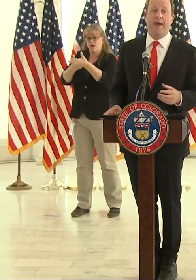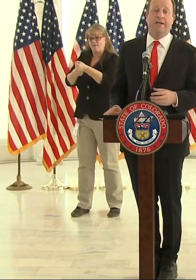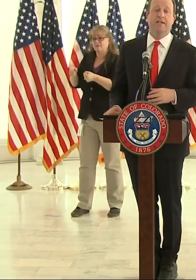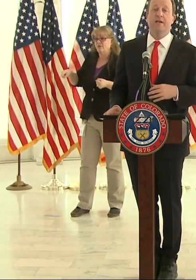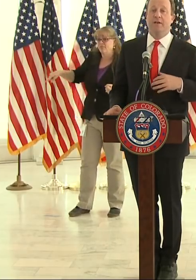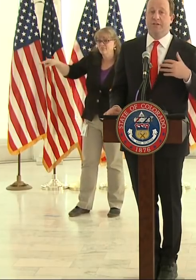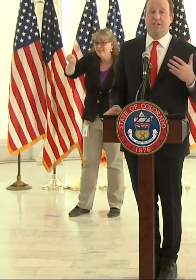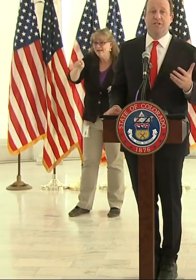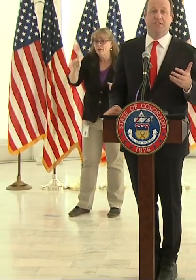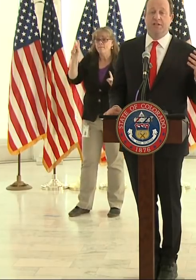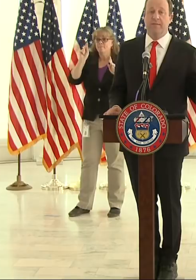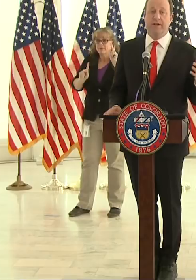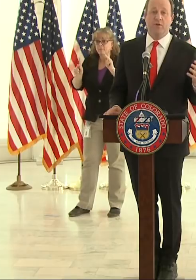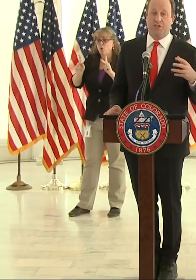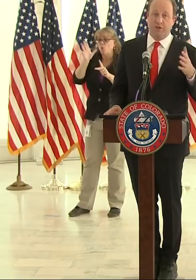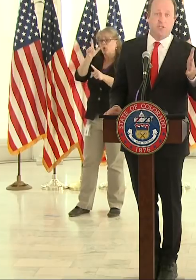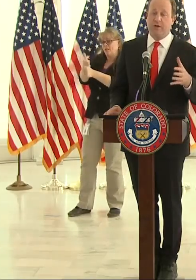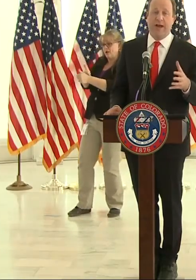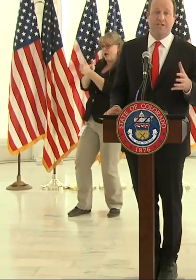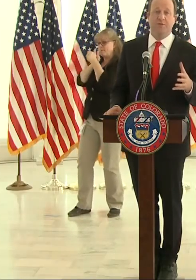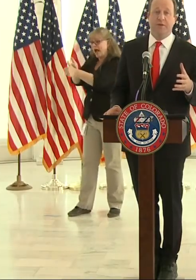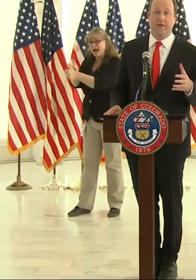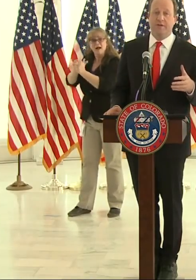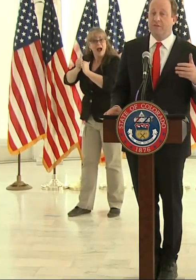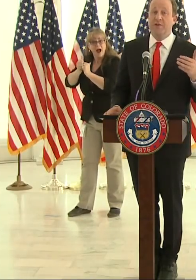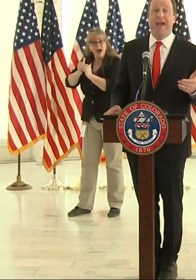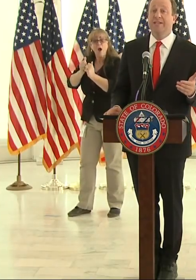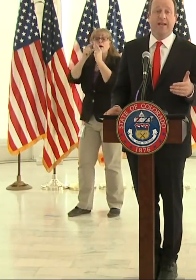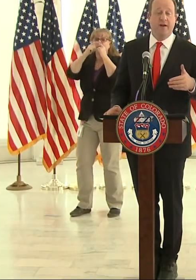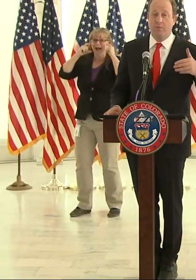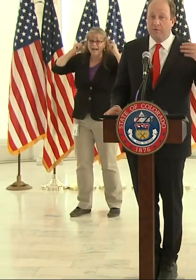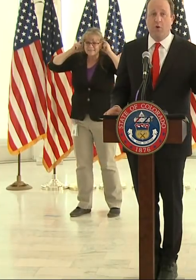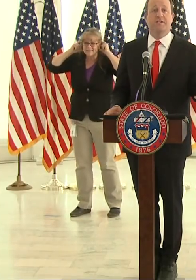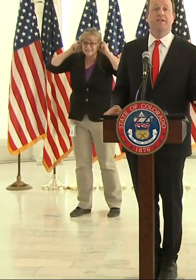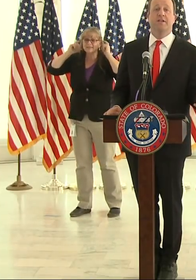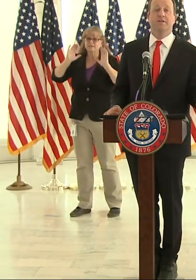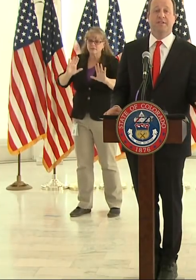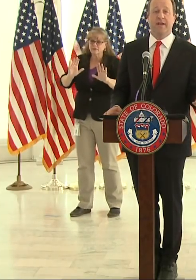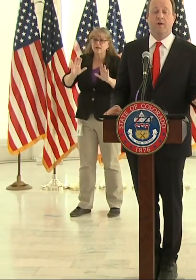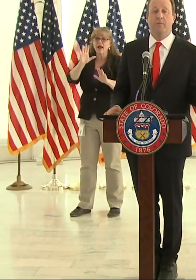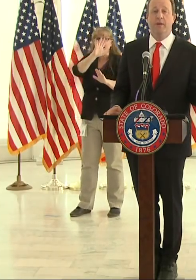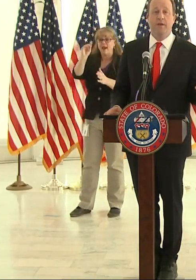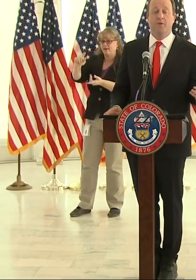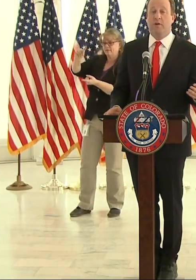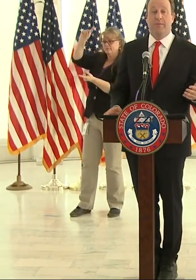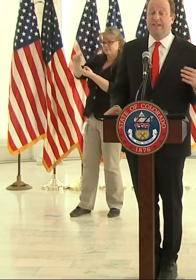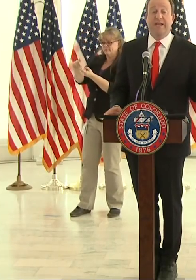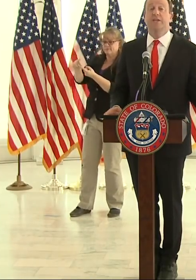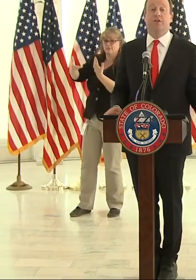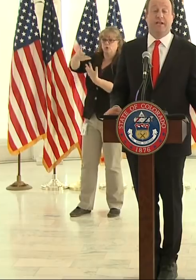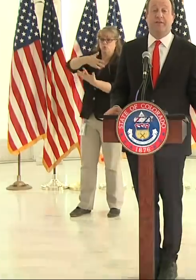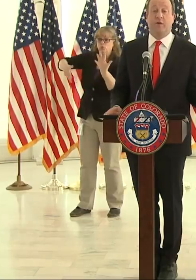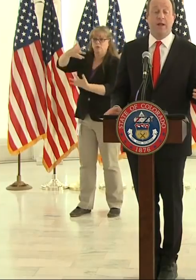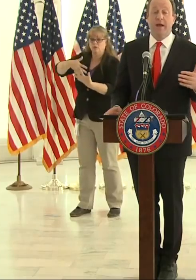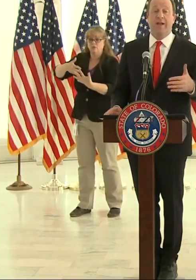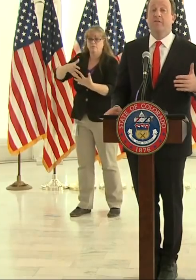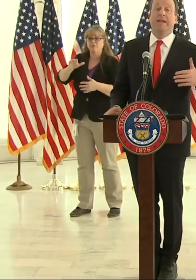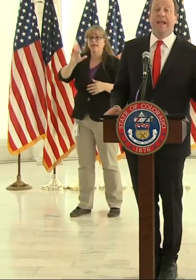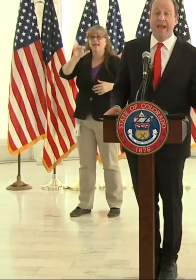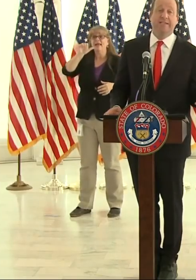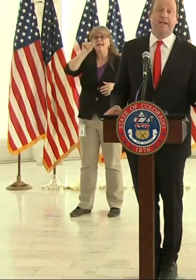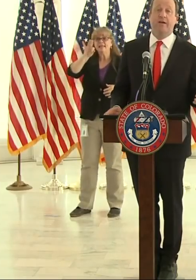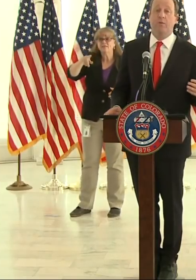to wear a mask, your decisions to limit your social interactions with others. If you can stay at home, of course continue to stay at home through early May. It's dangerous out there, right?